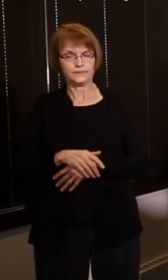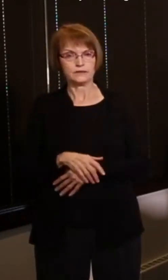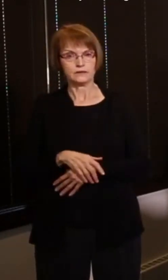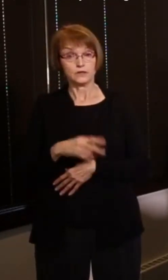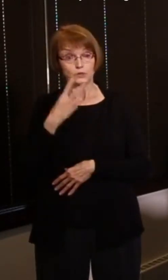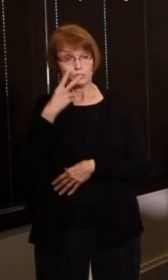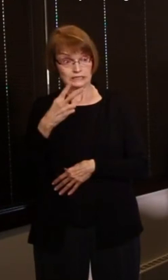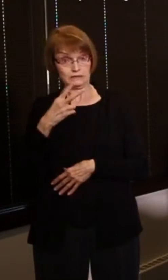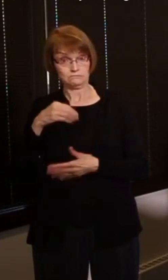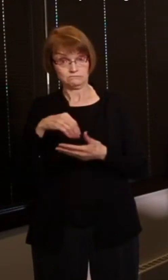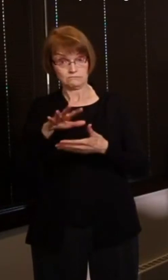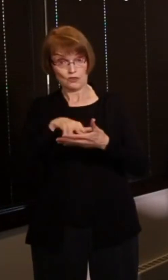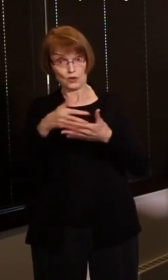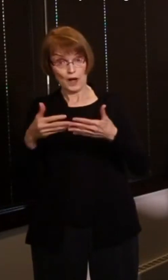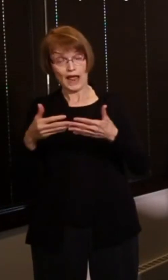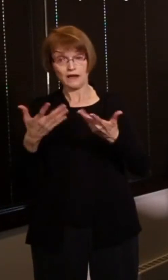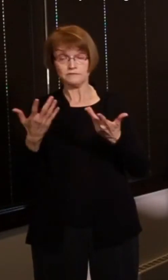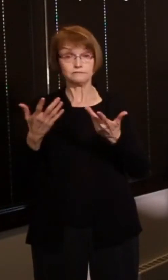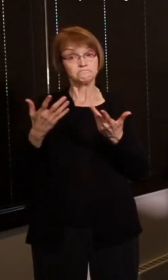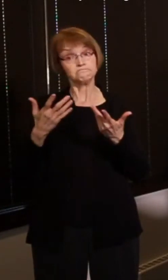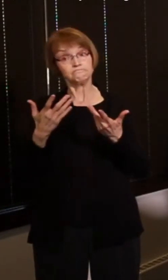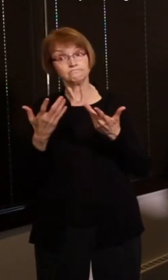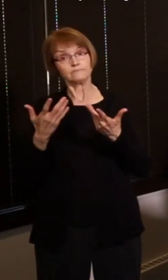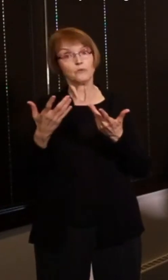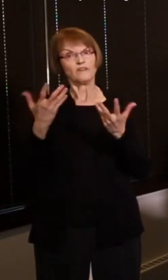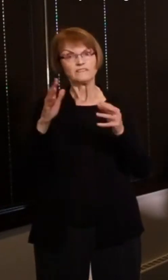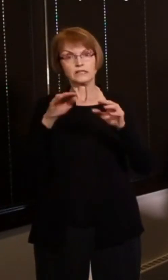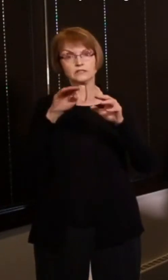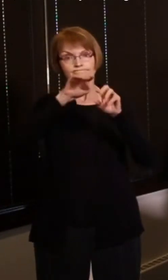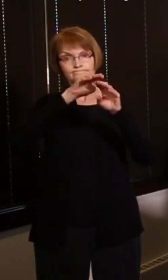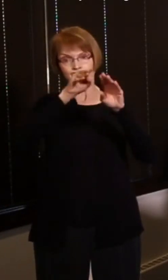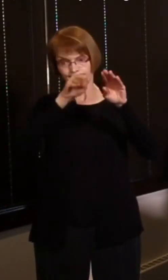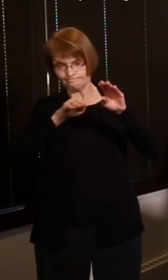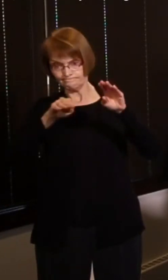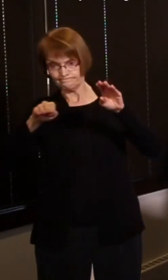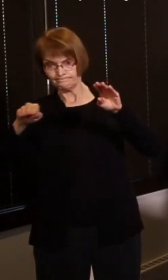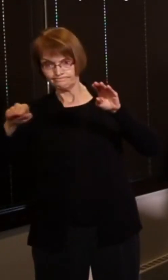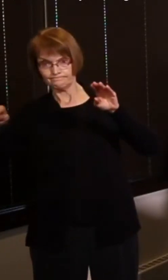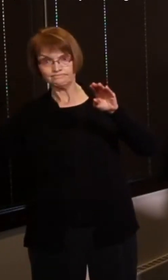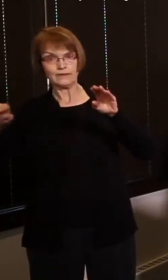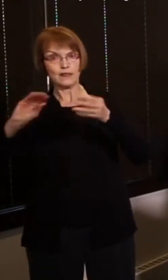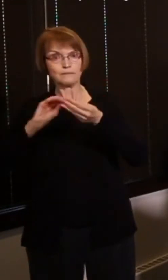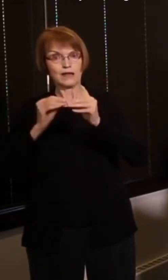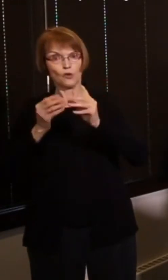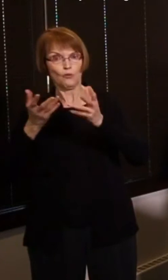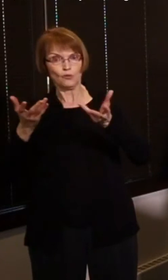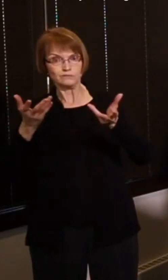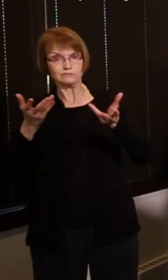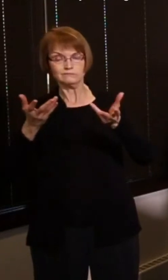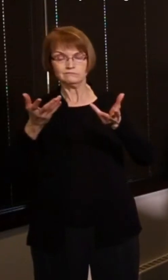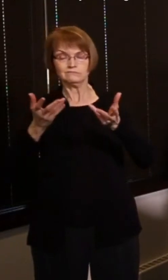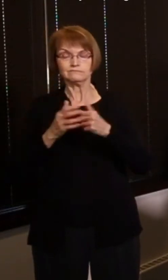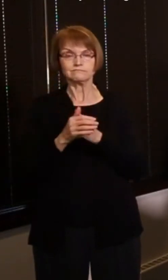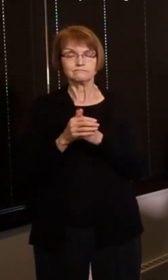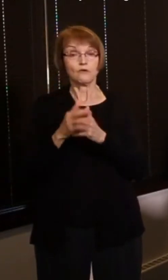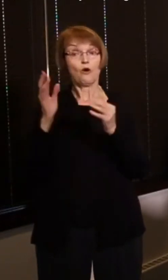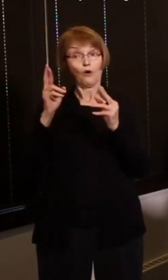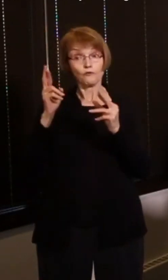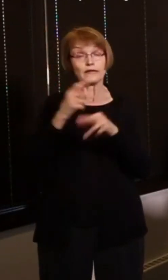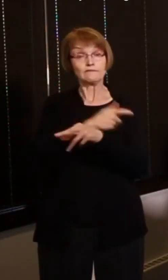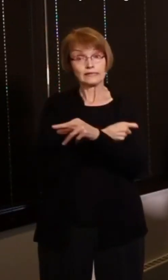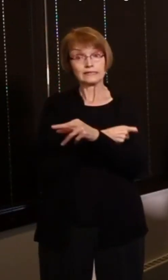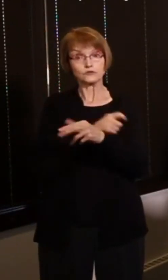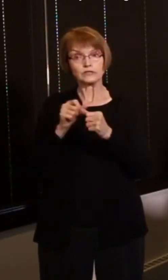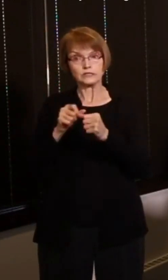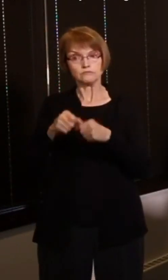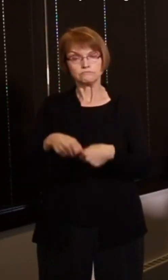graph there, we've somewhat plateaued. Well, not somewhat, we have plateaued in our admissions rate. So hopefully, as vaccinations